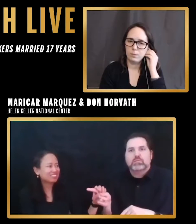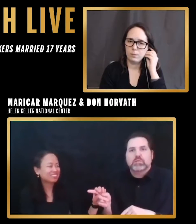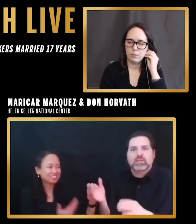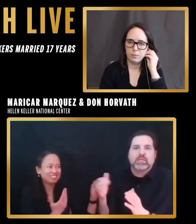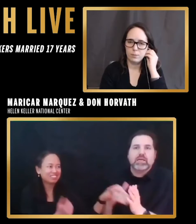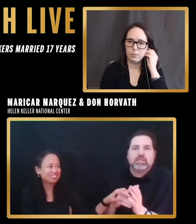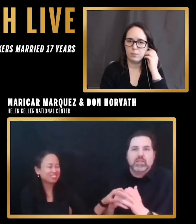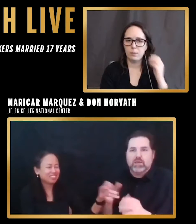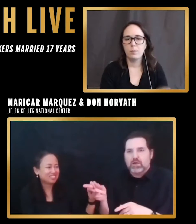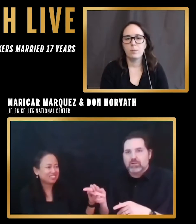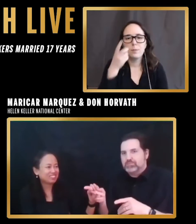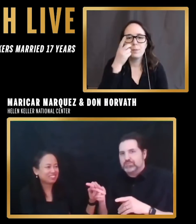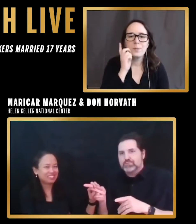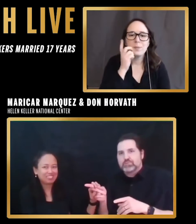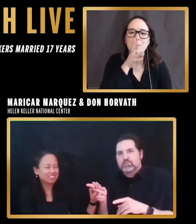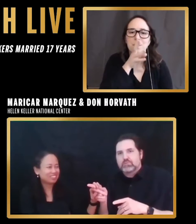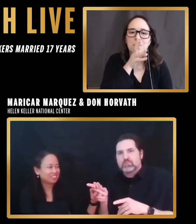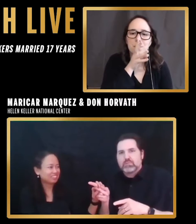That again